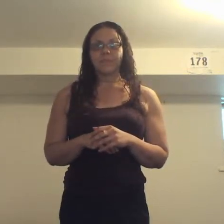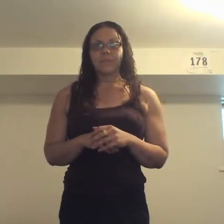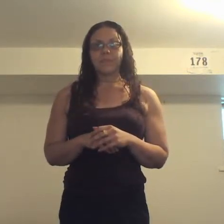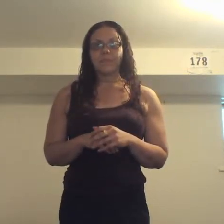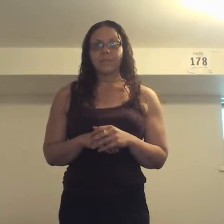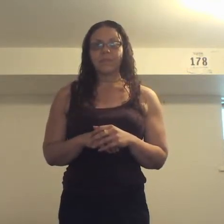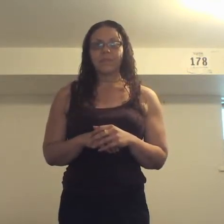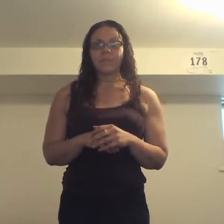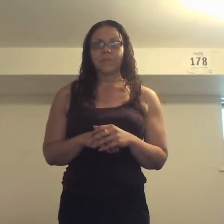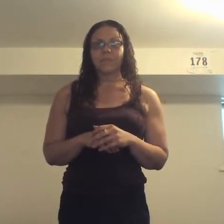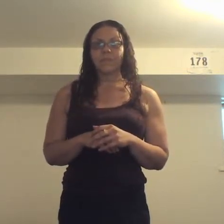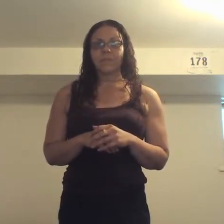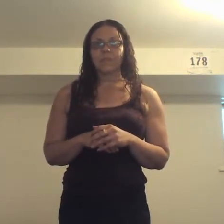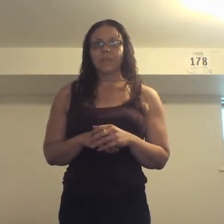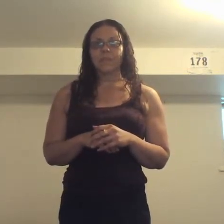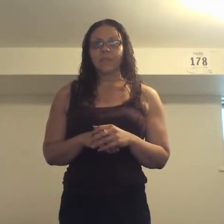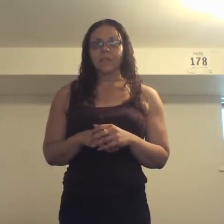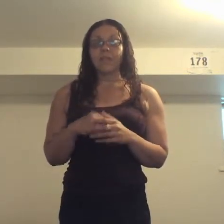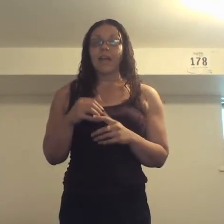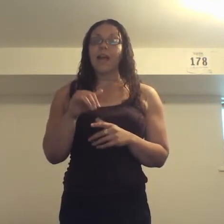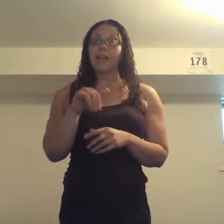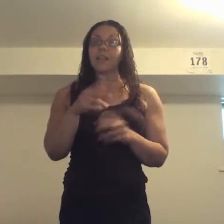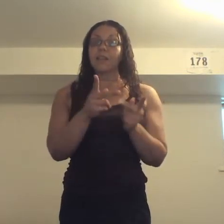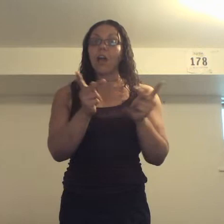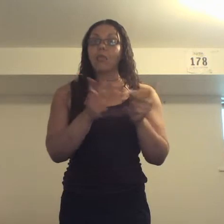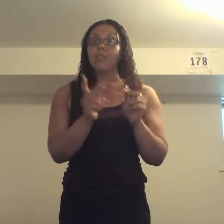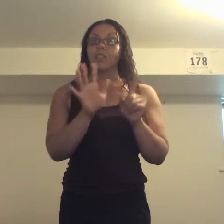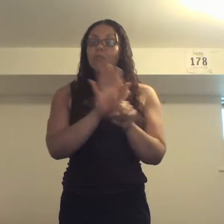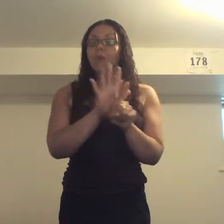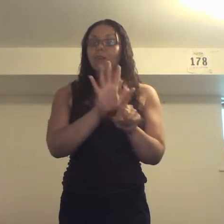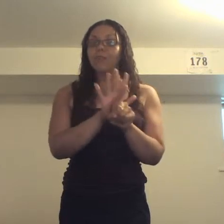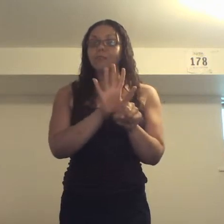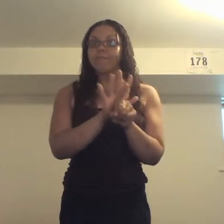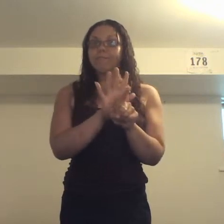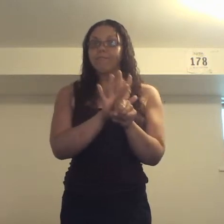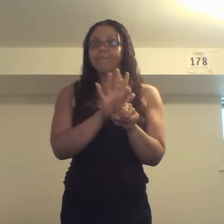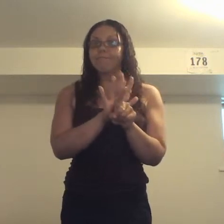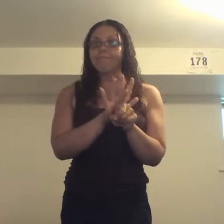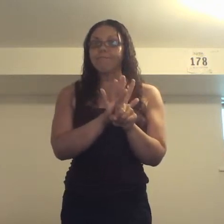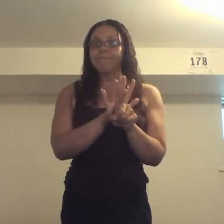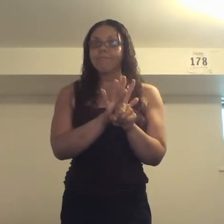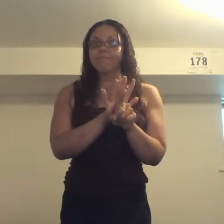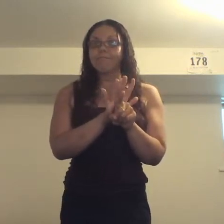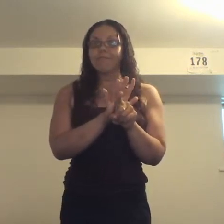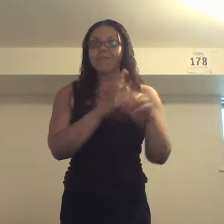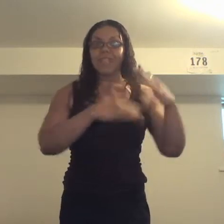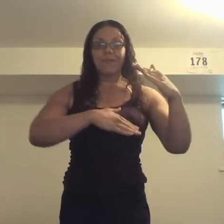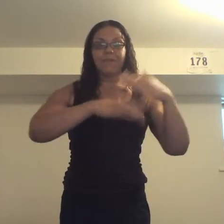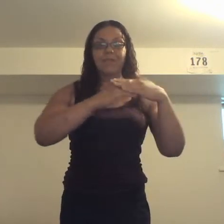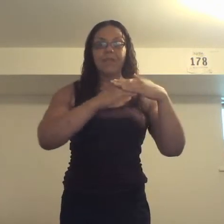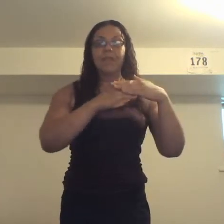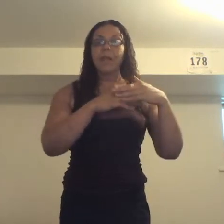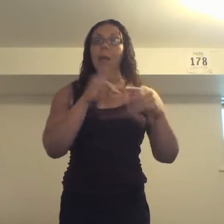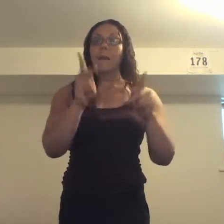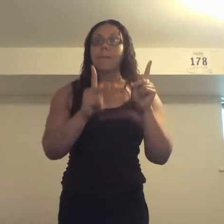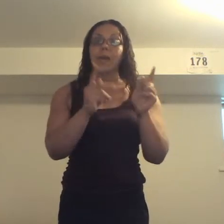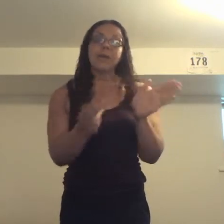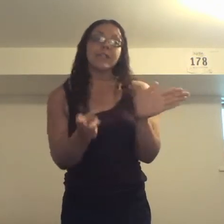points are a lot more popular, and also and so they fill up a lot quicker. And you're going to want to make sure